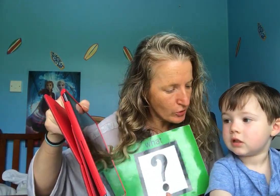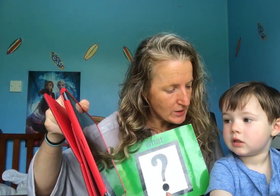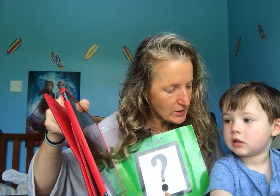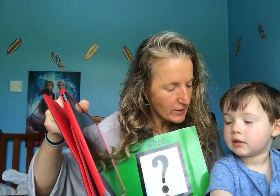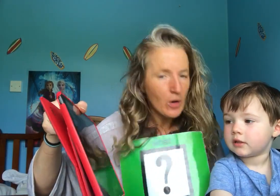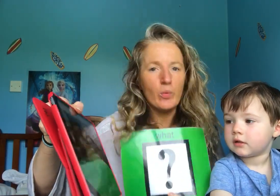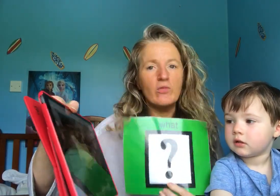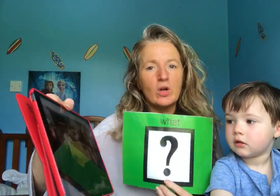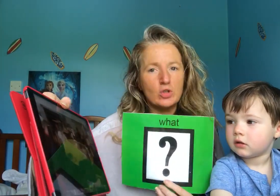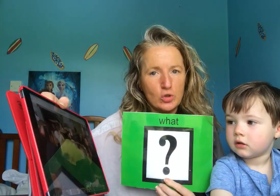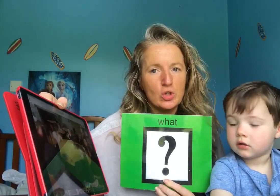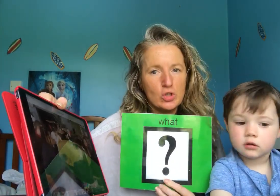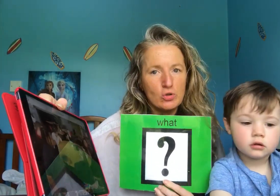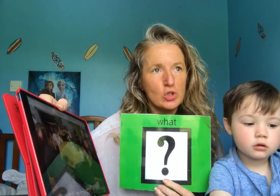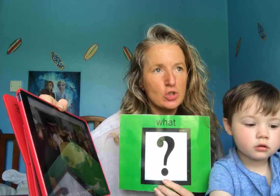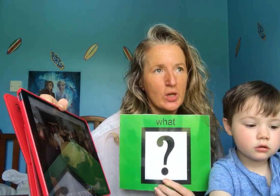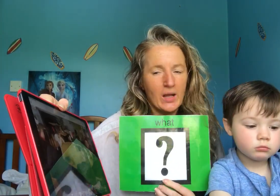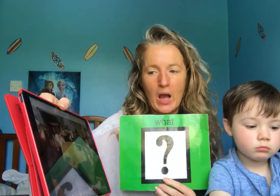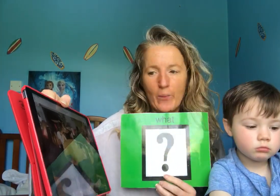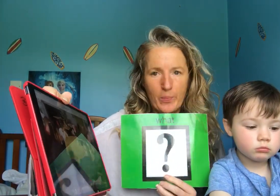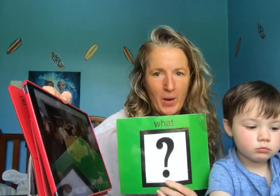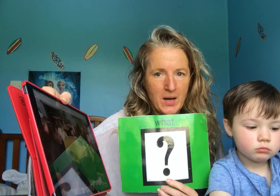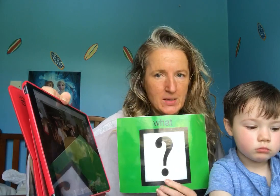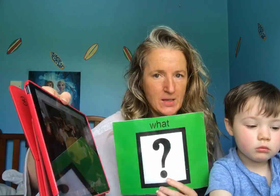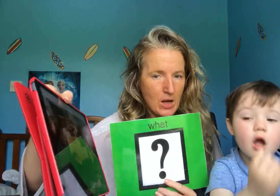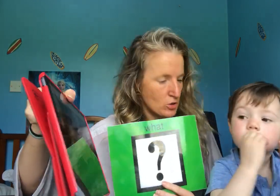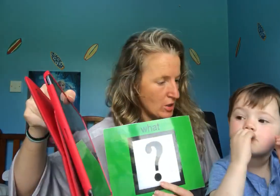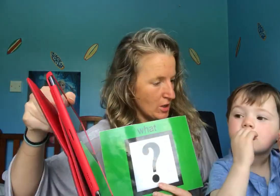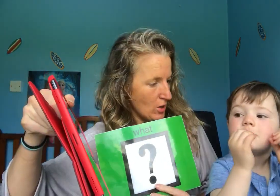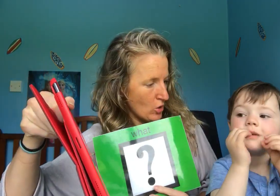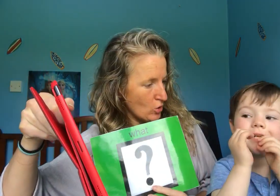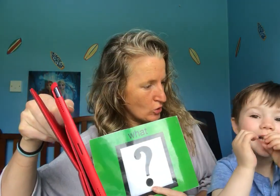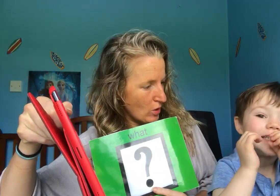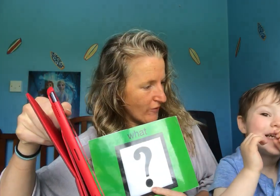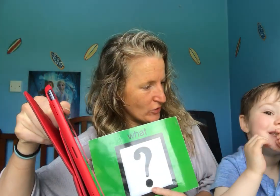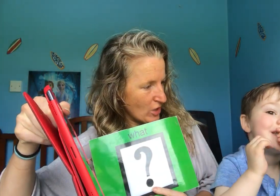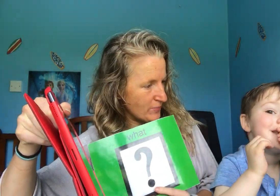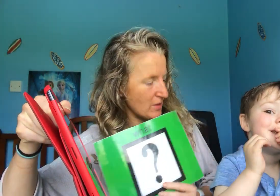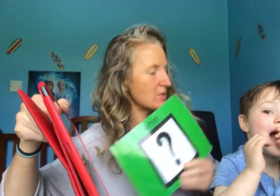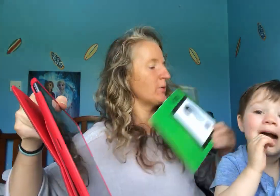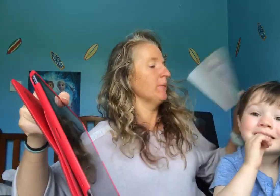treat. They're doing our social training and we're practicing how to go to coffee shops, aren't we?